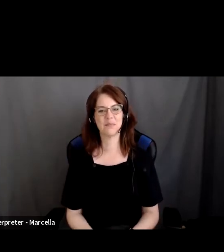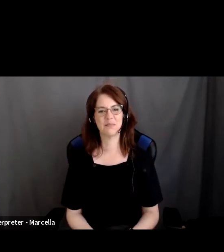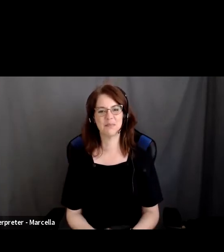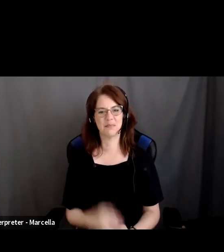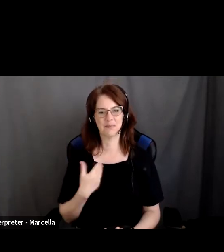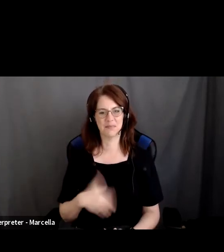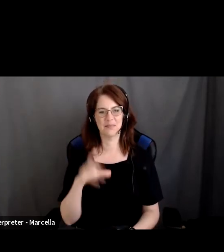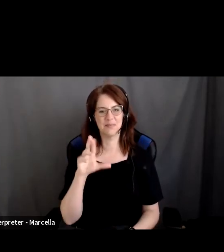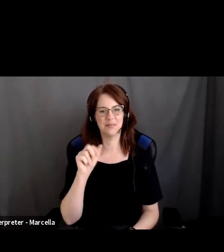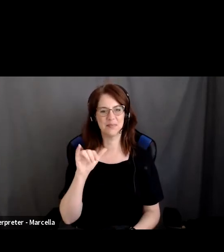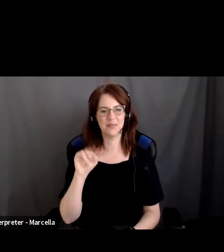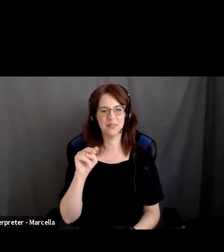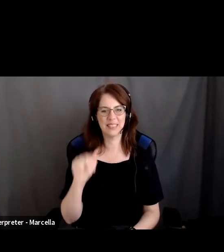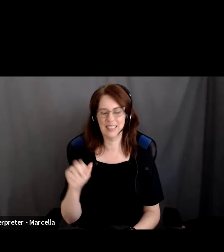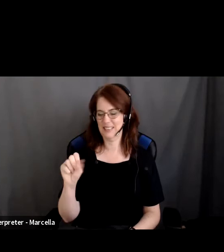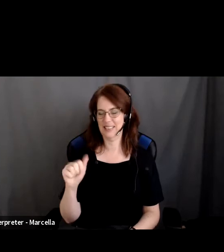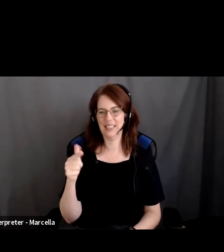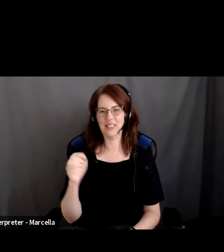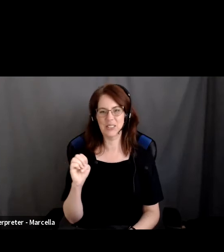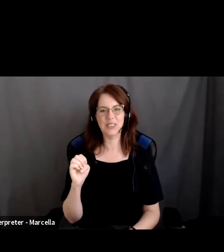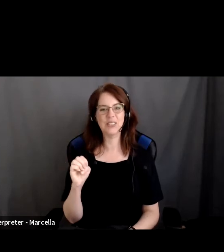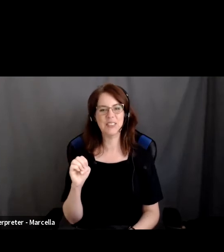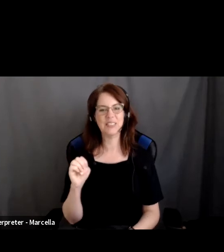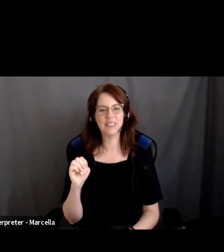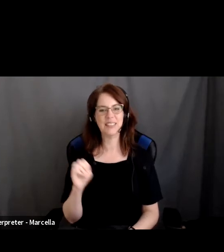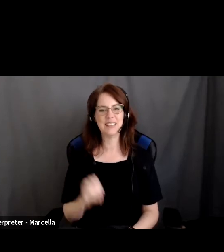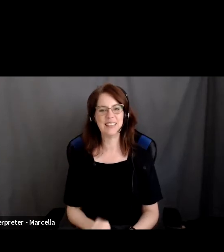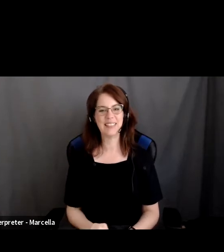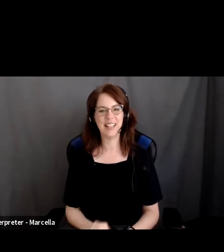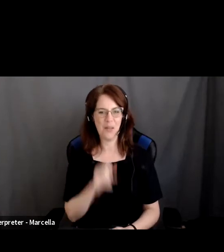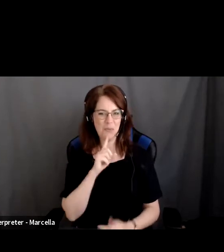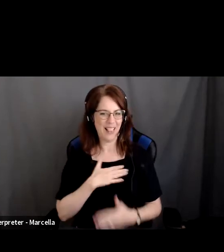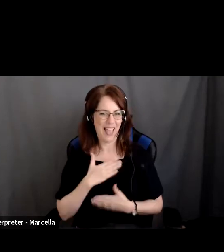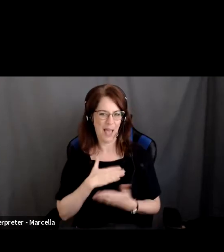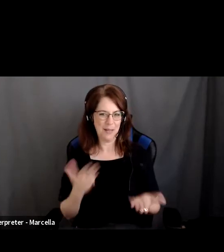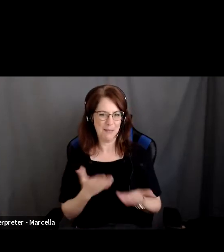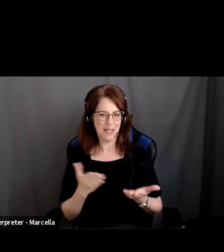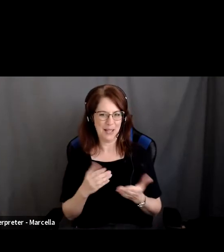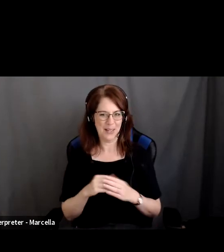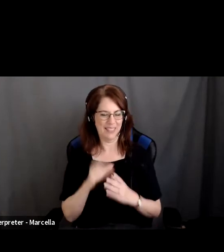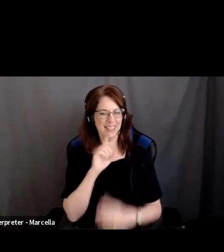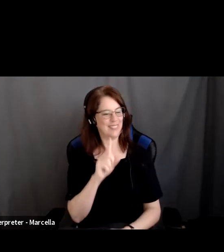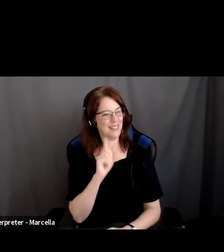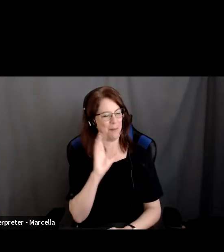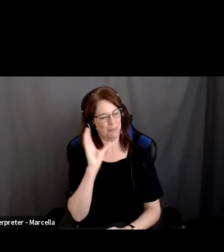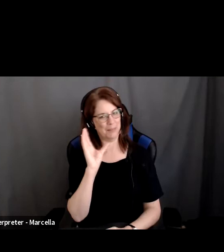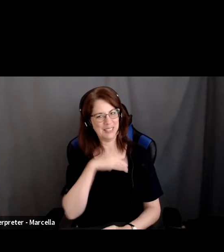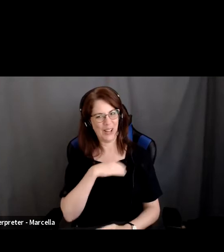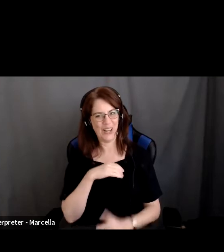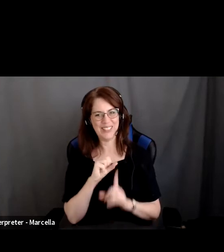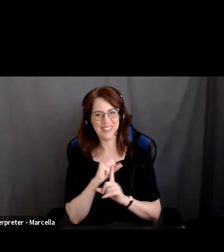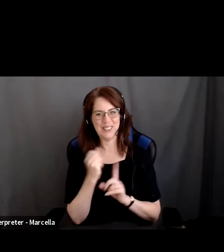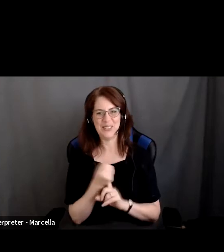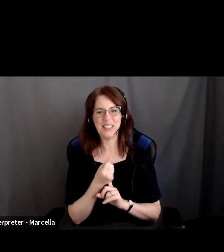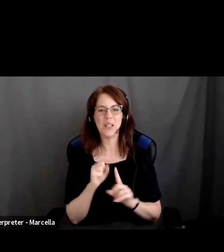I'm Raina Sage. Also really happy to be here in this bizarre situation,